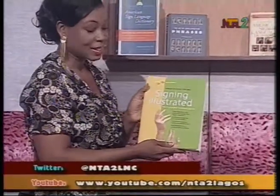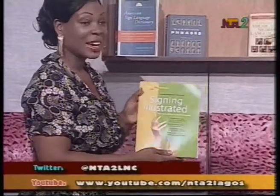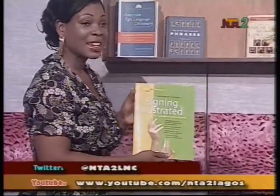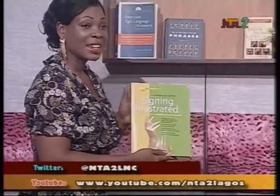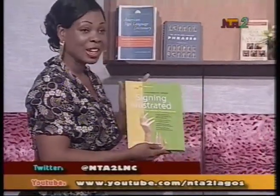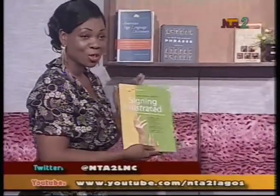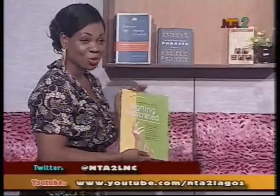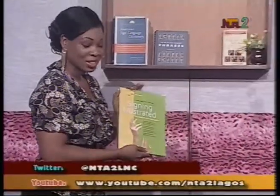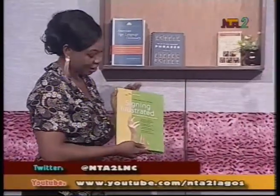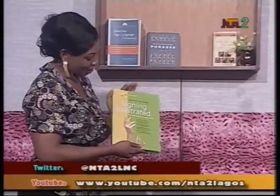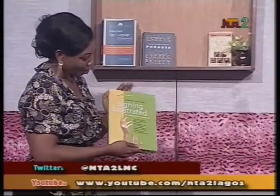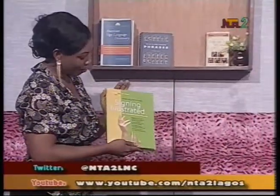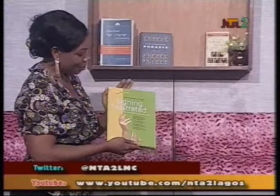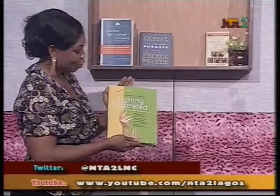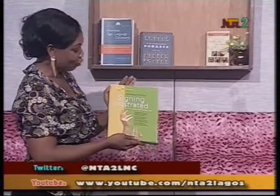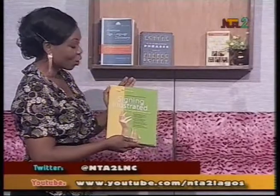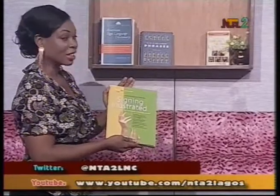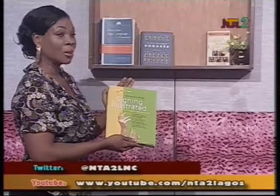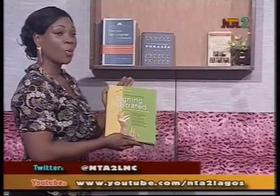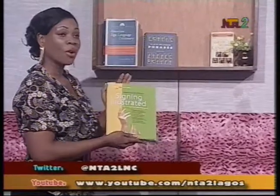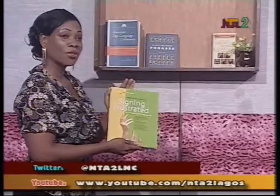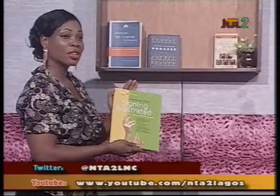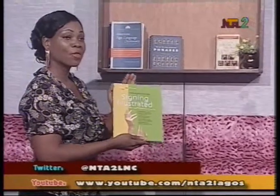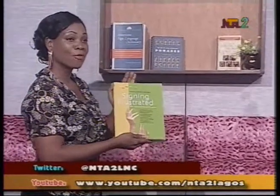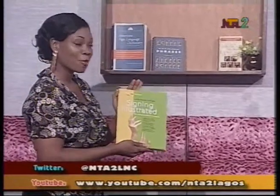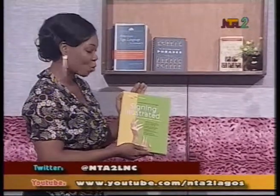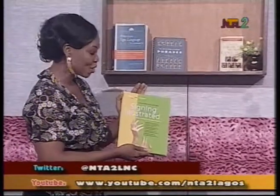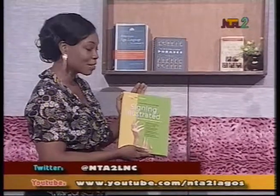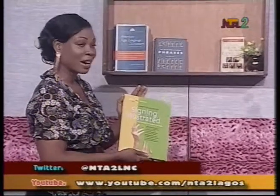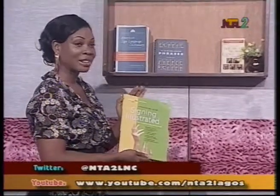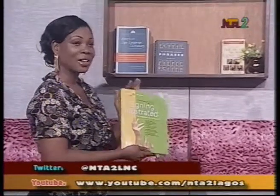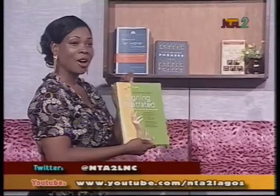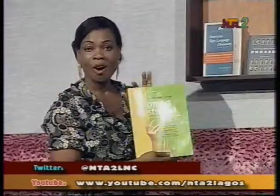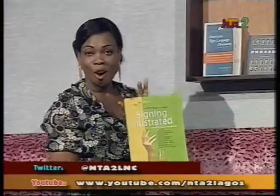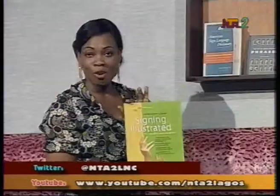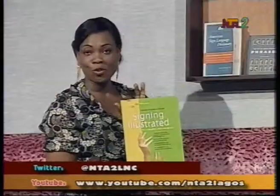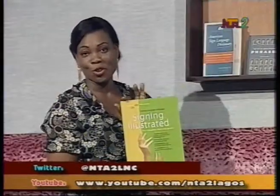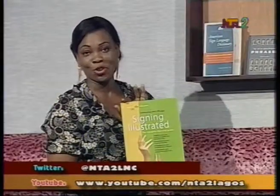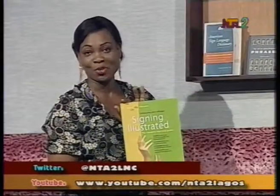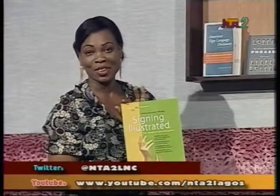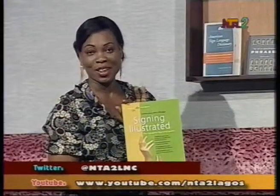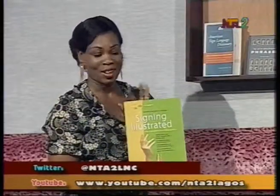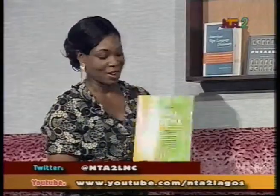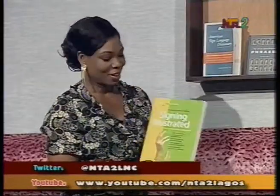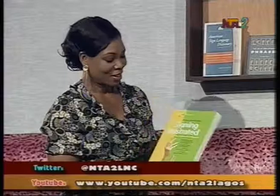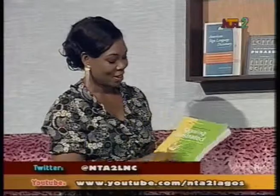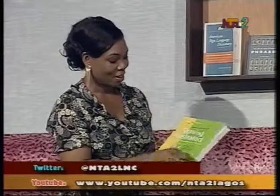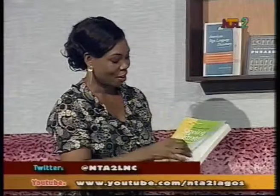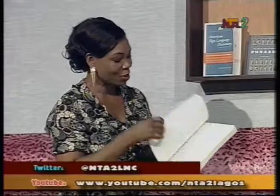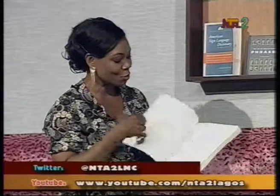Signing Illustrated by Mickey Flodin, about 1,500 signs, all for you. Also,